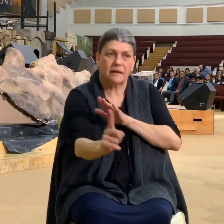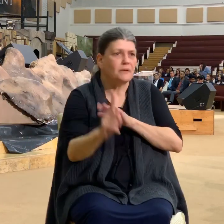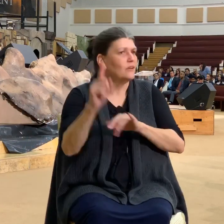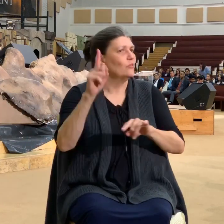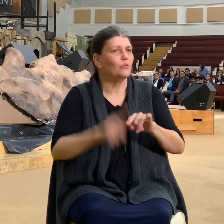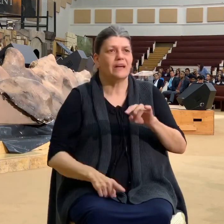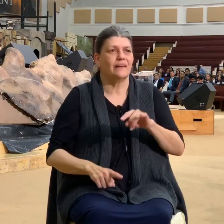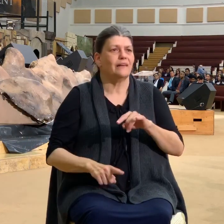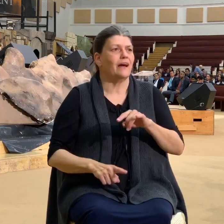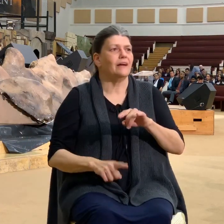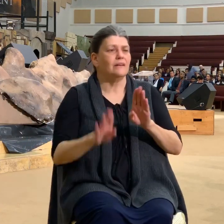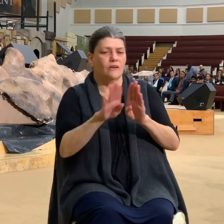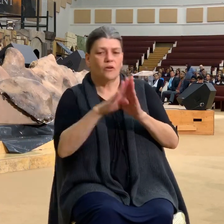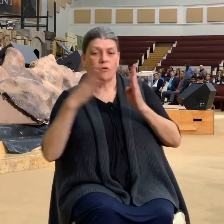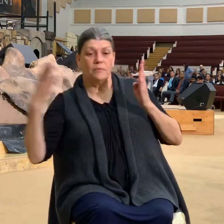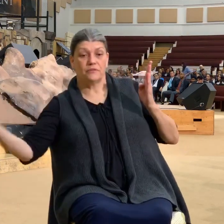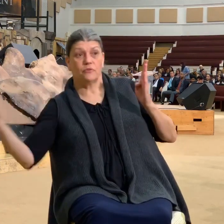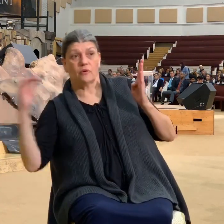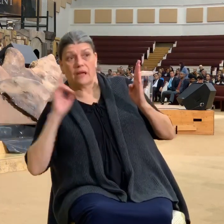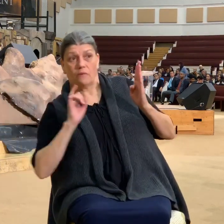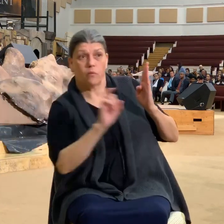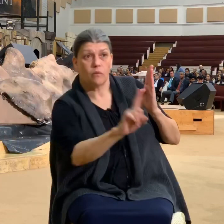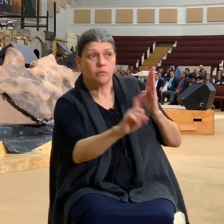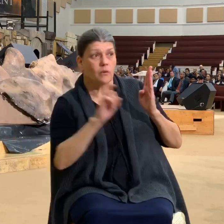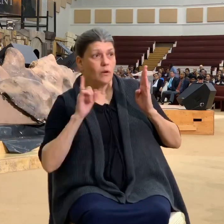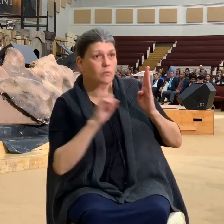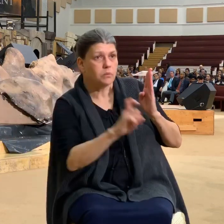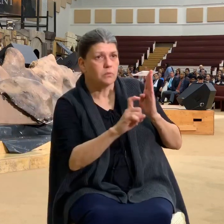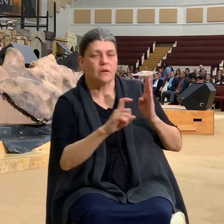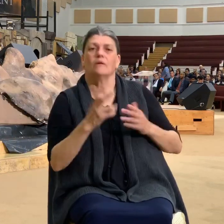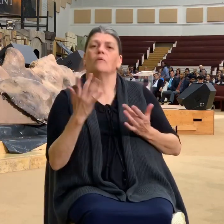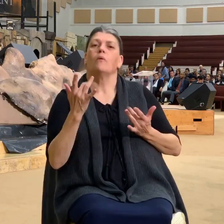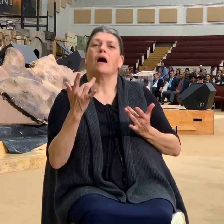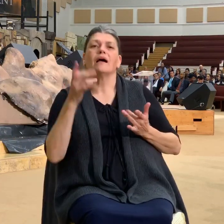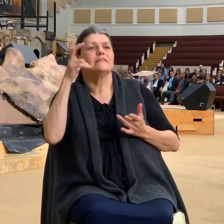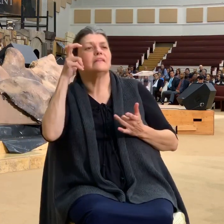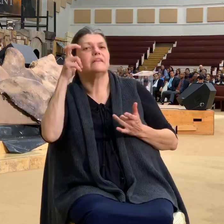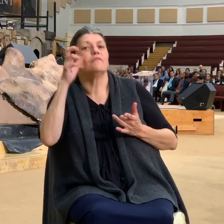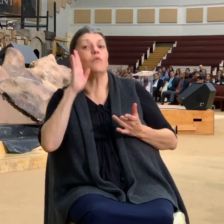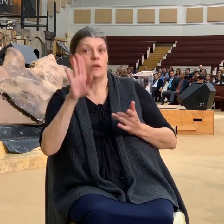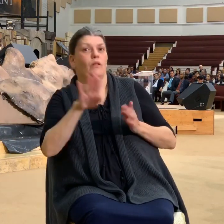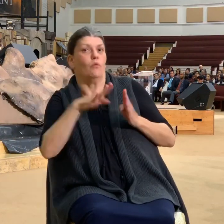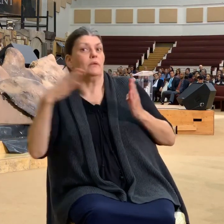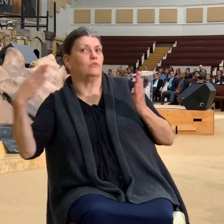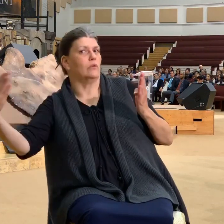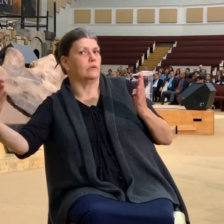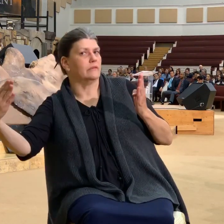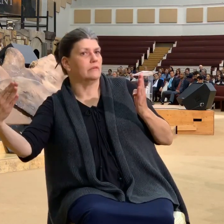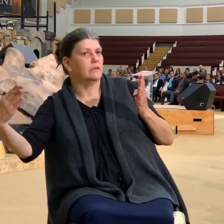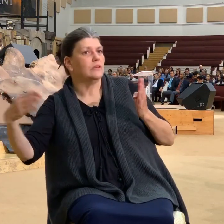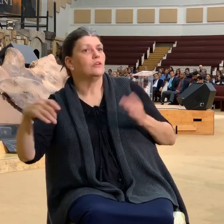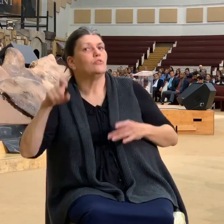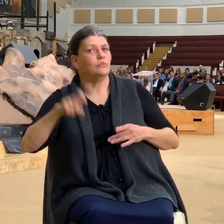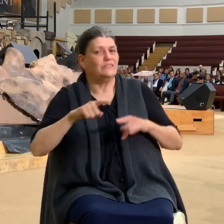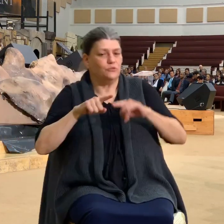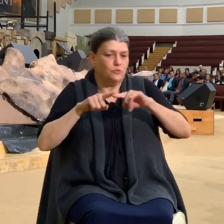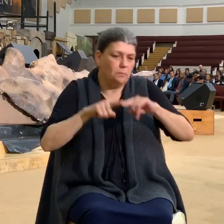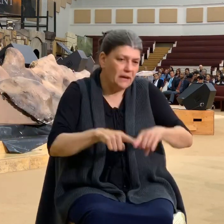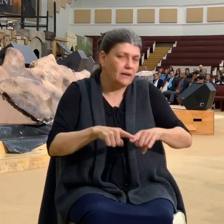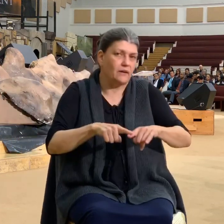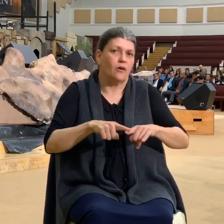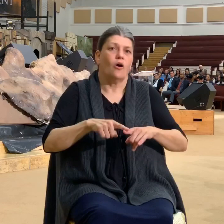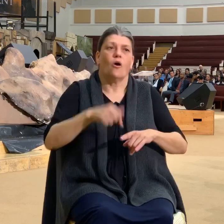you can't walk through every door that opens, because the devil opens some doors. You need to depend on